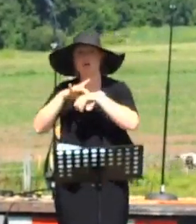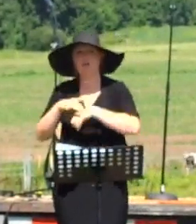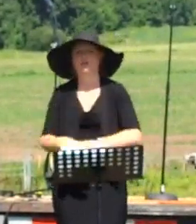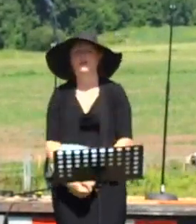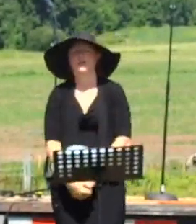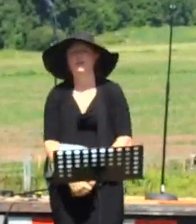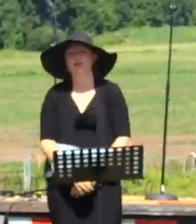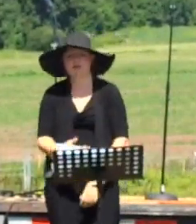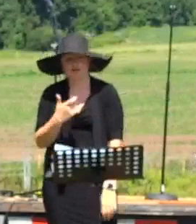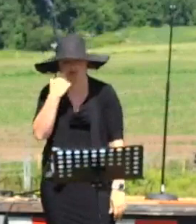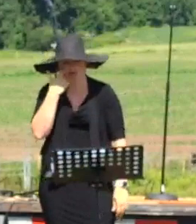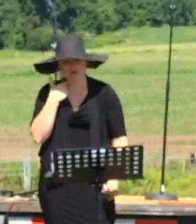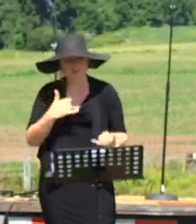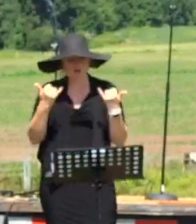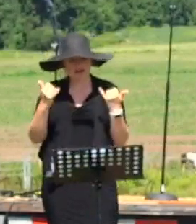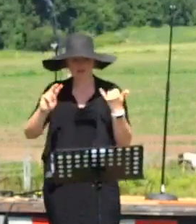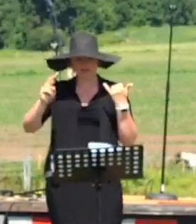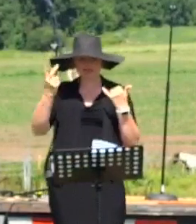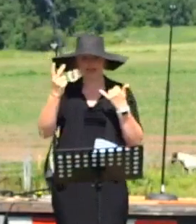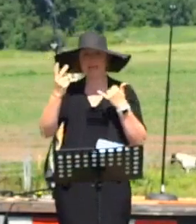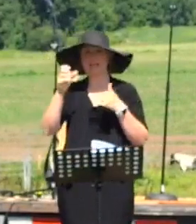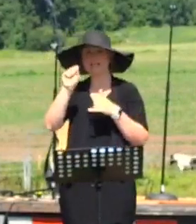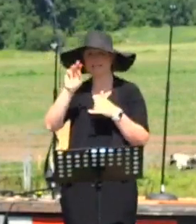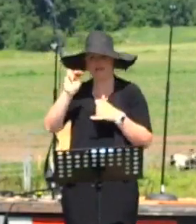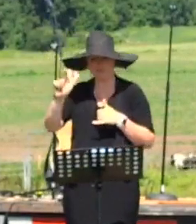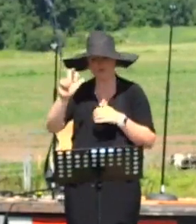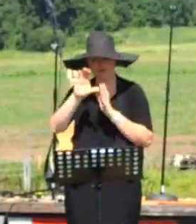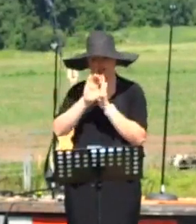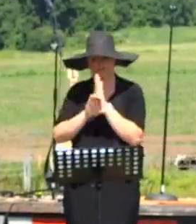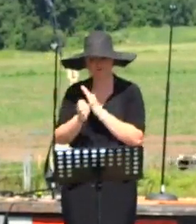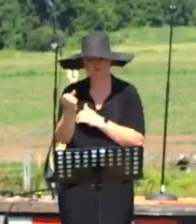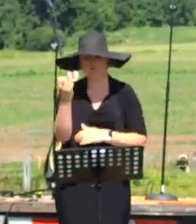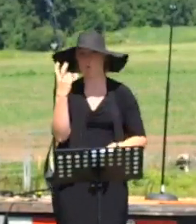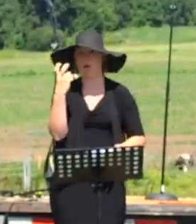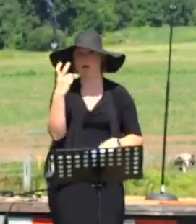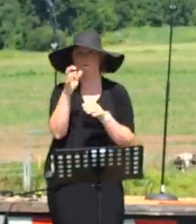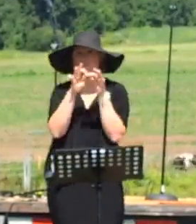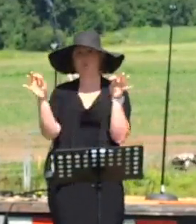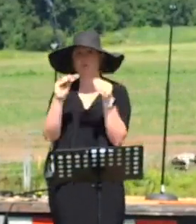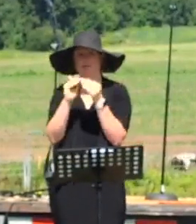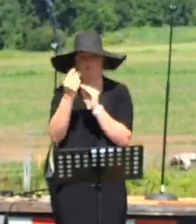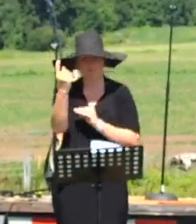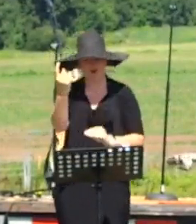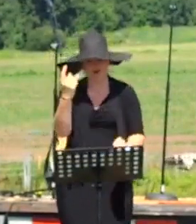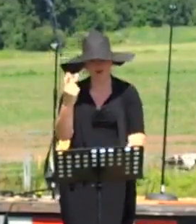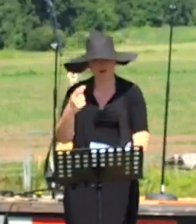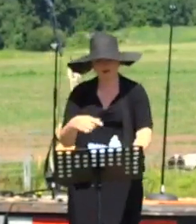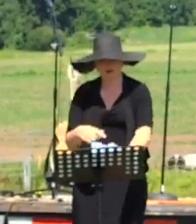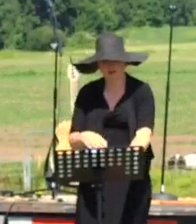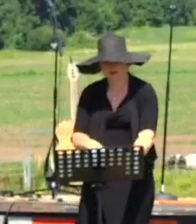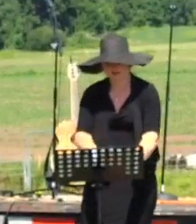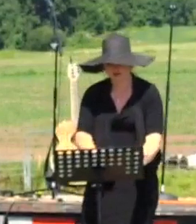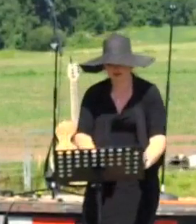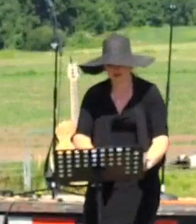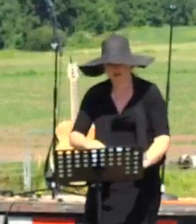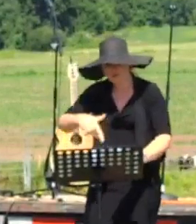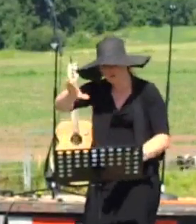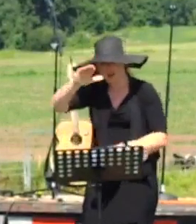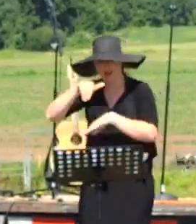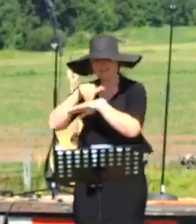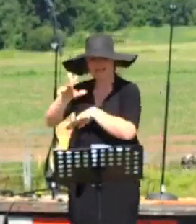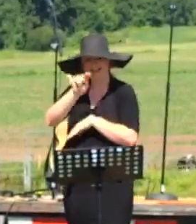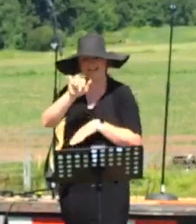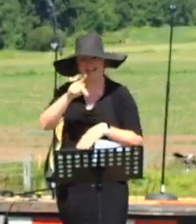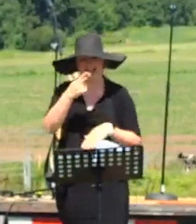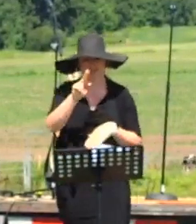So we're going to be in 2 Samuel chapter 12, starting in verse 1. And it says, so the Lord sent Nathan the prophet